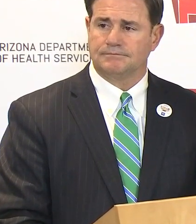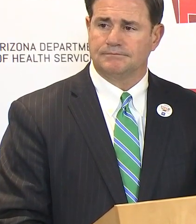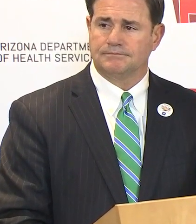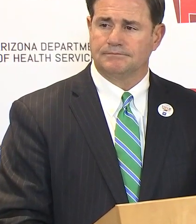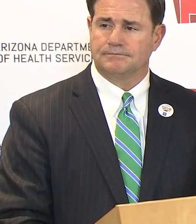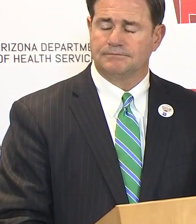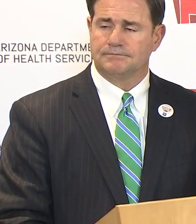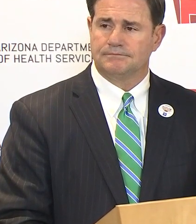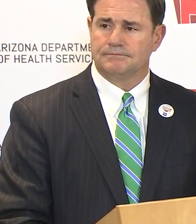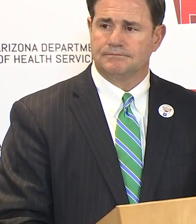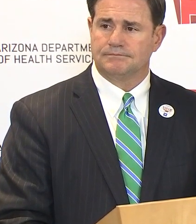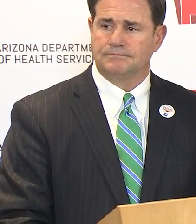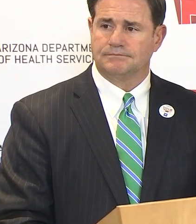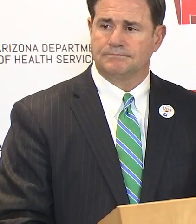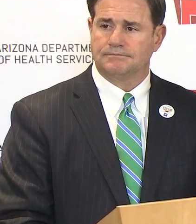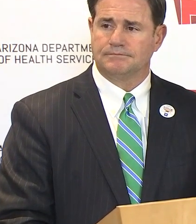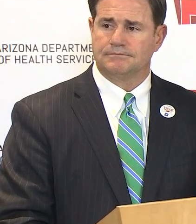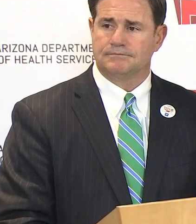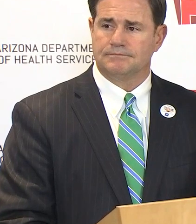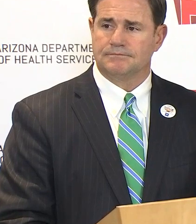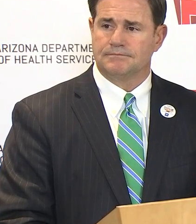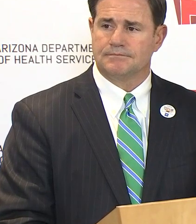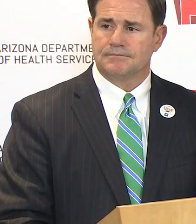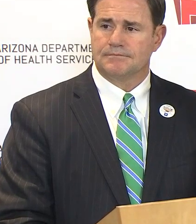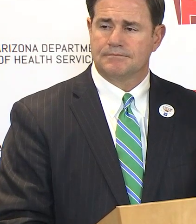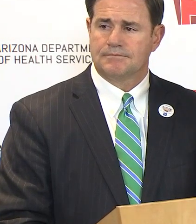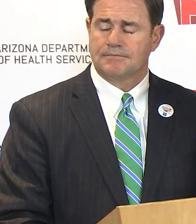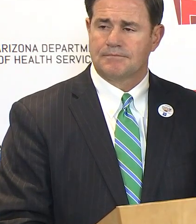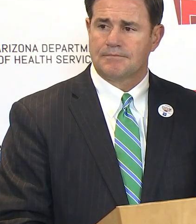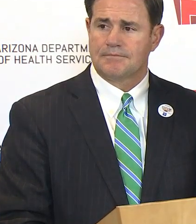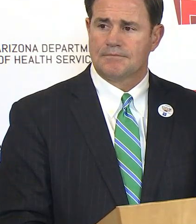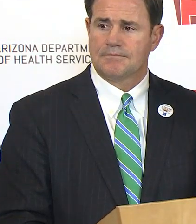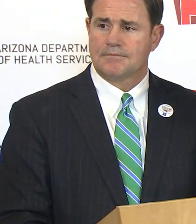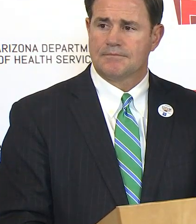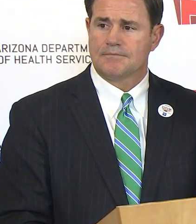they are hospitalized and don't have